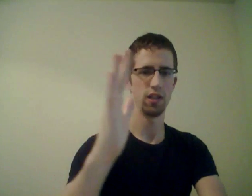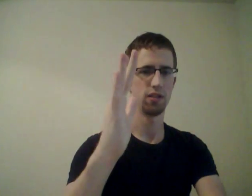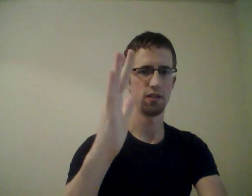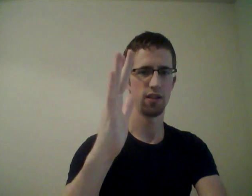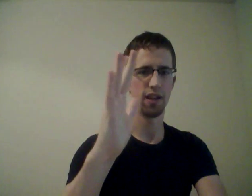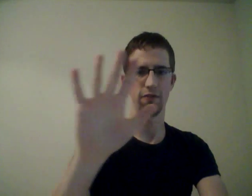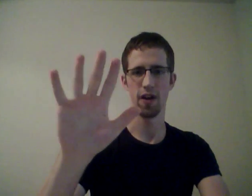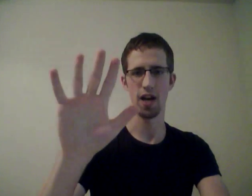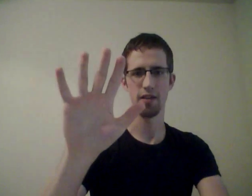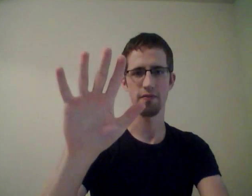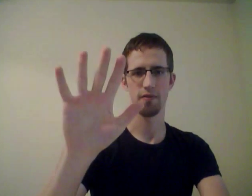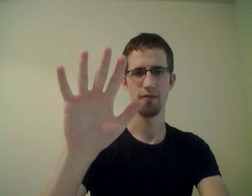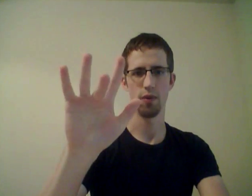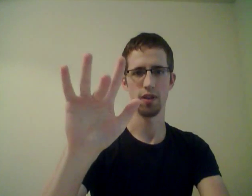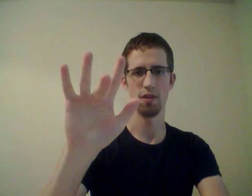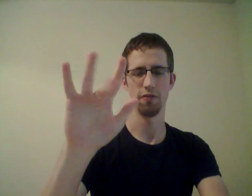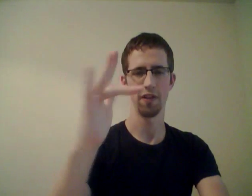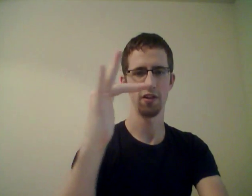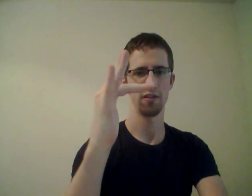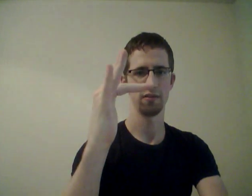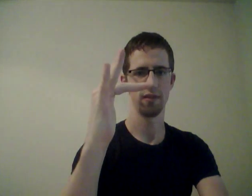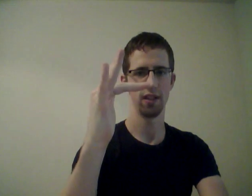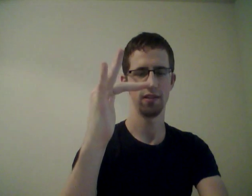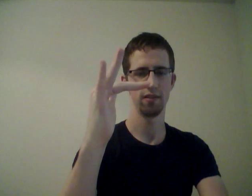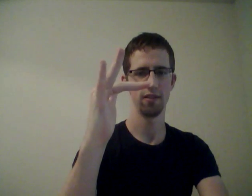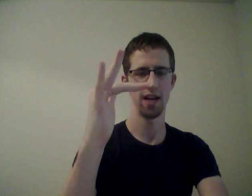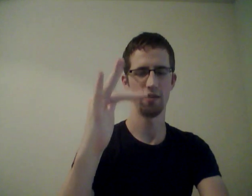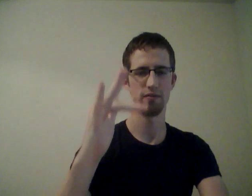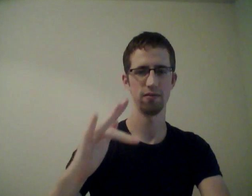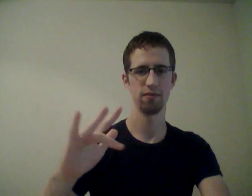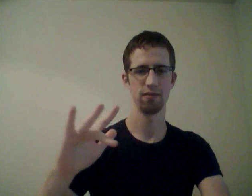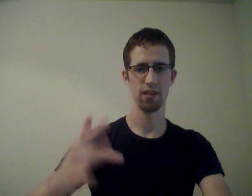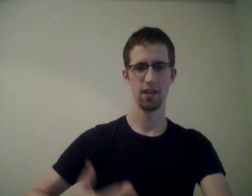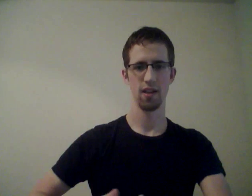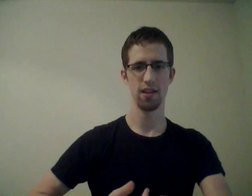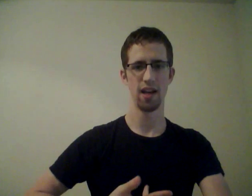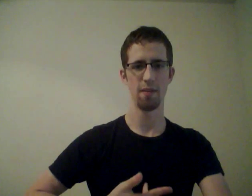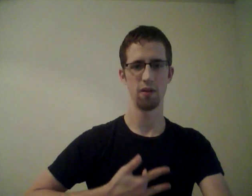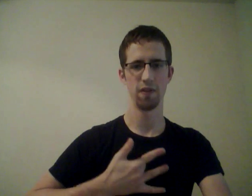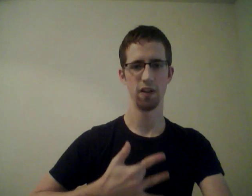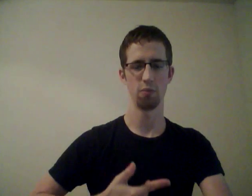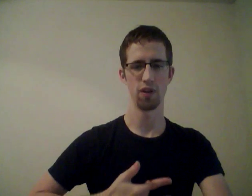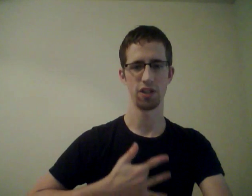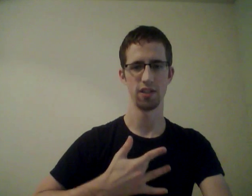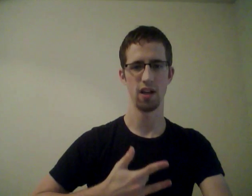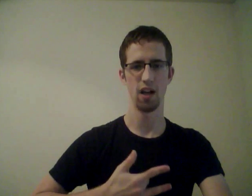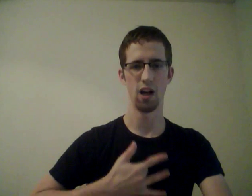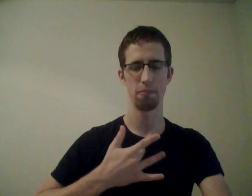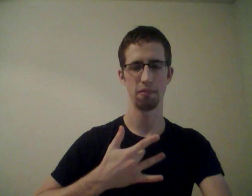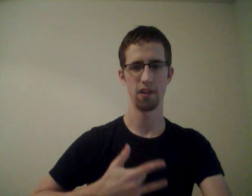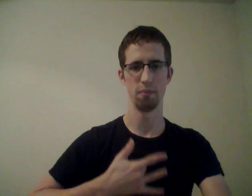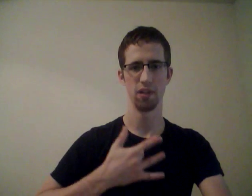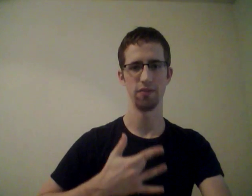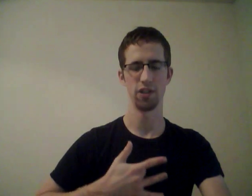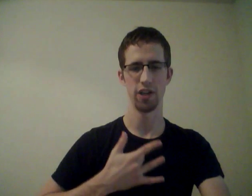Is like 5 with the middle finger down, and that middle finger brushes up in the middle of the